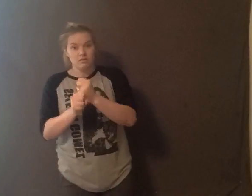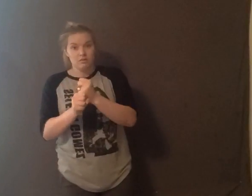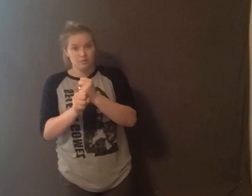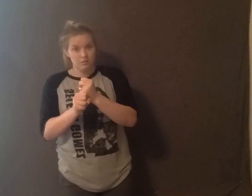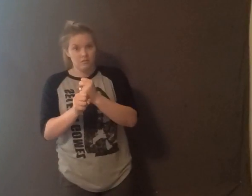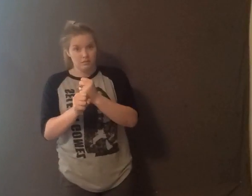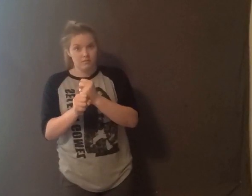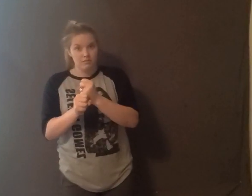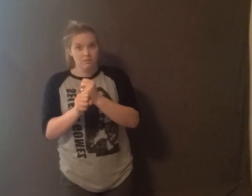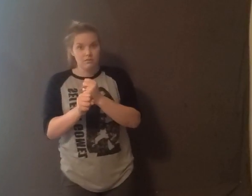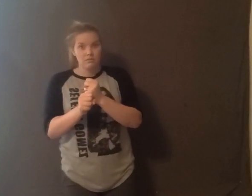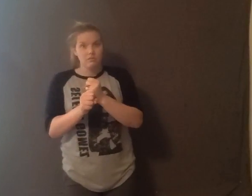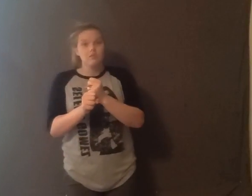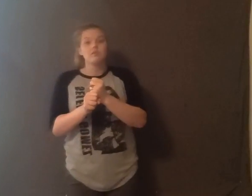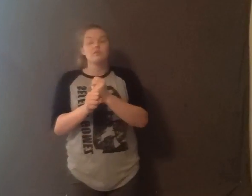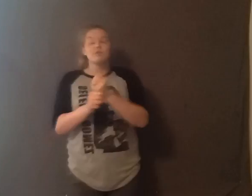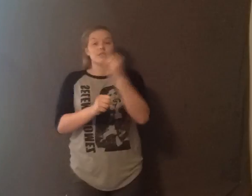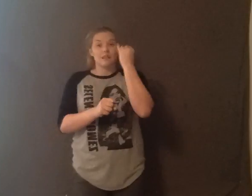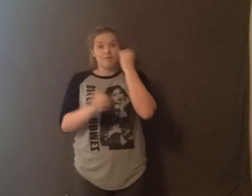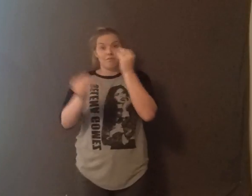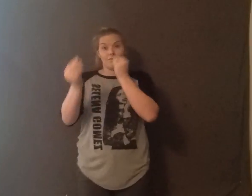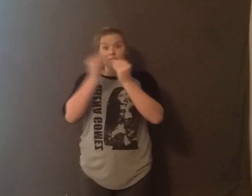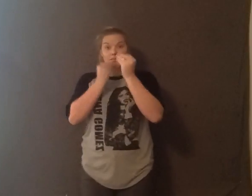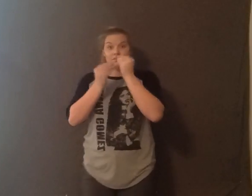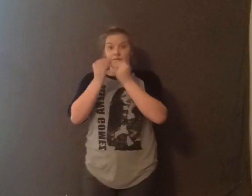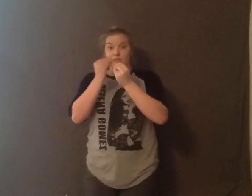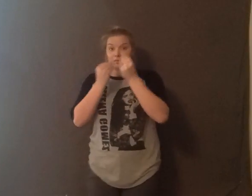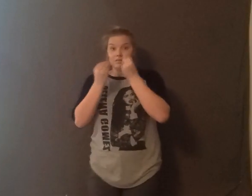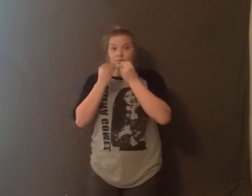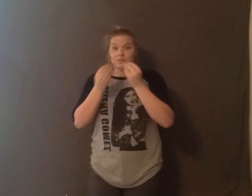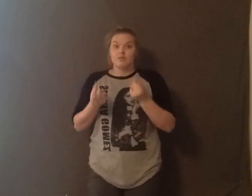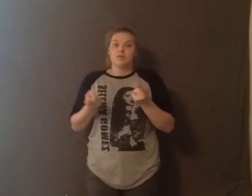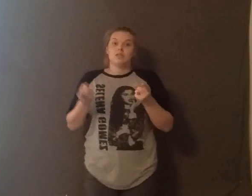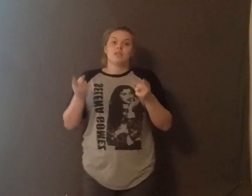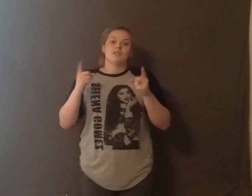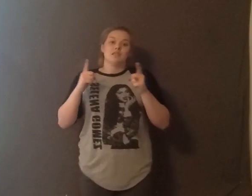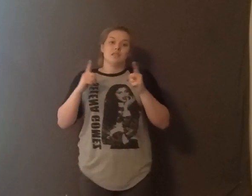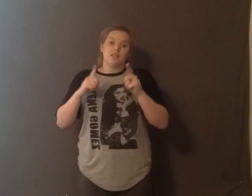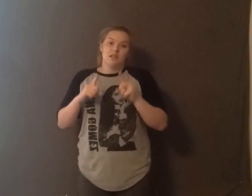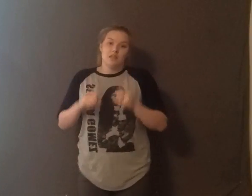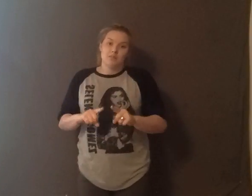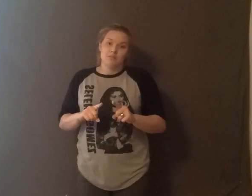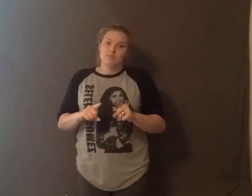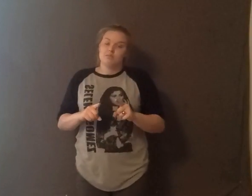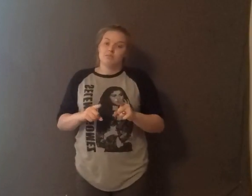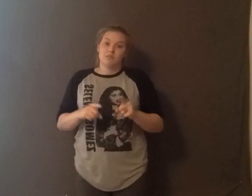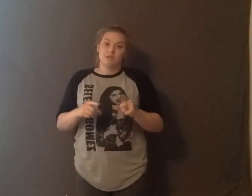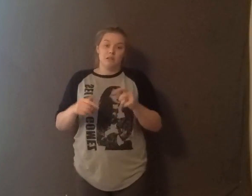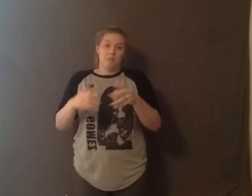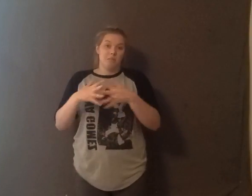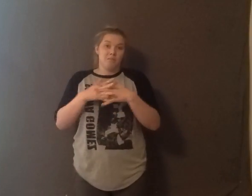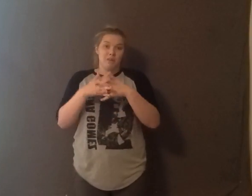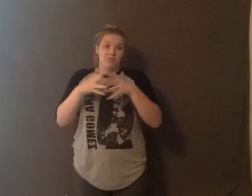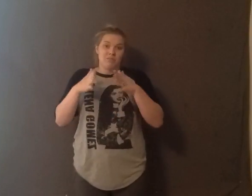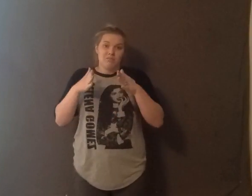when consumed, will result in millions of Americans perishing. The USDA, which is supposed to be protecting